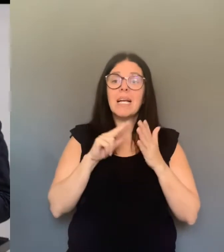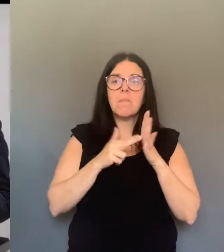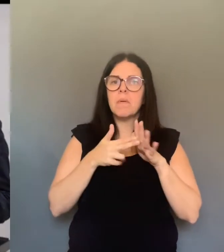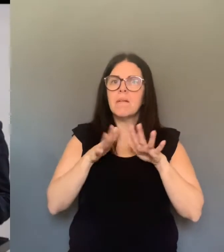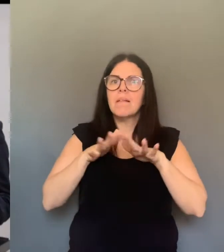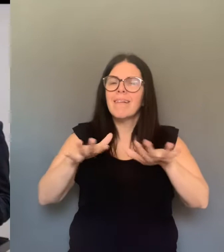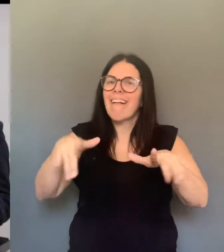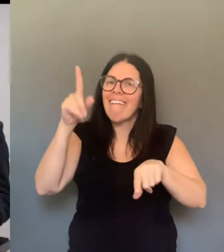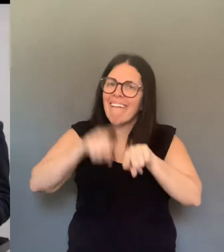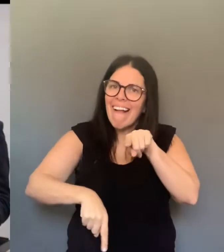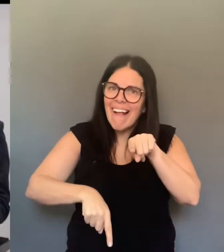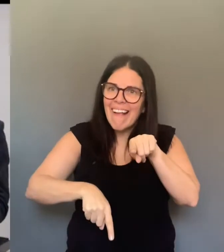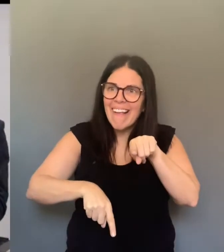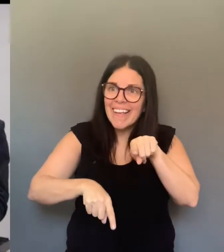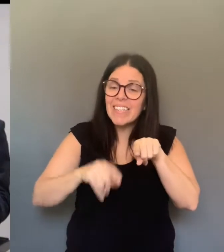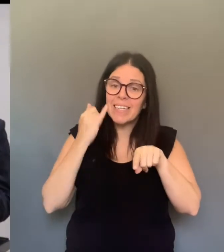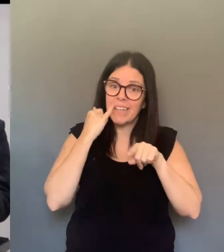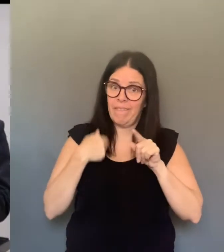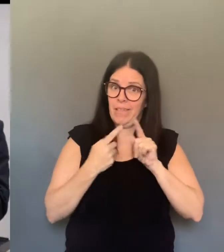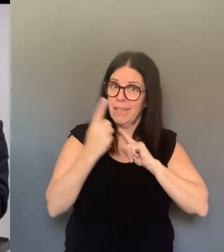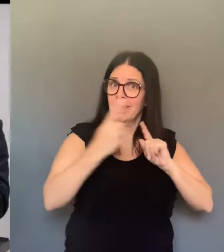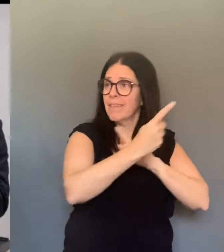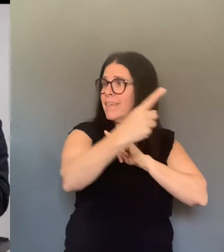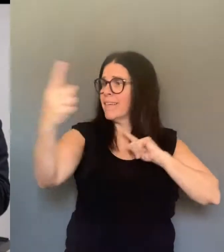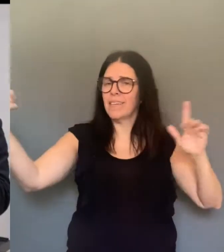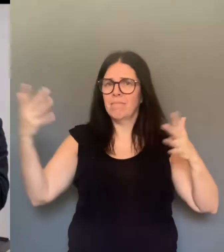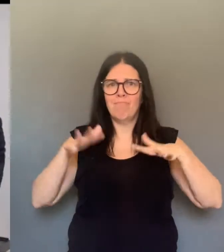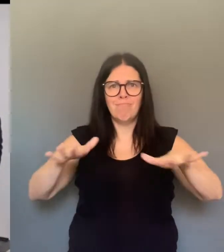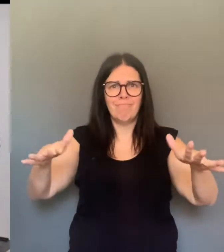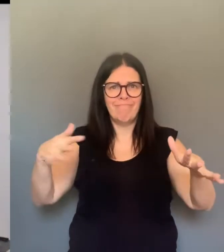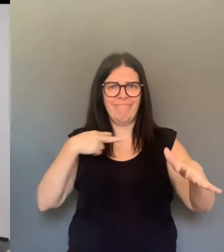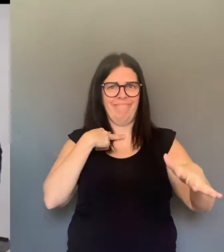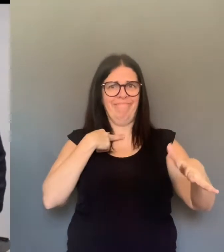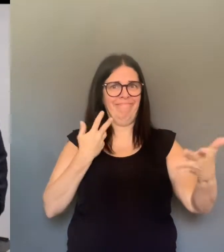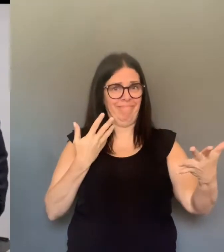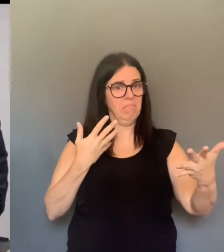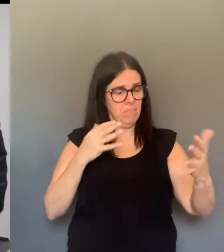community, break the chain of transmission. Thank you.